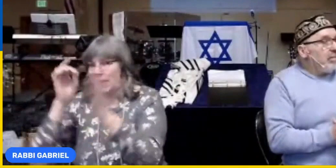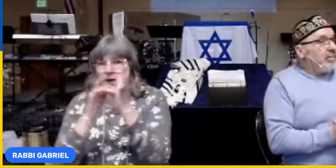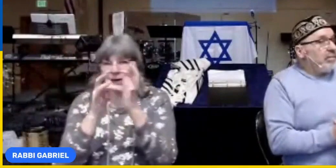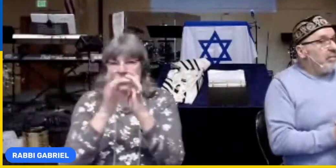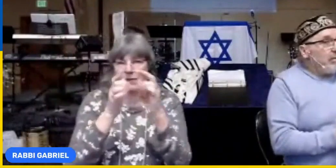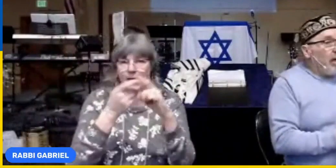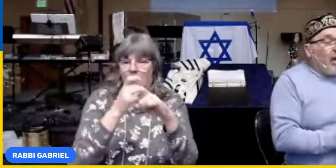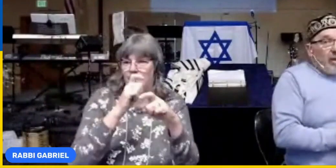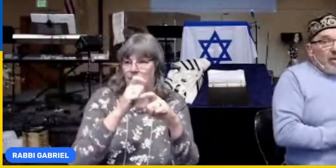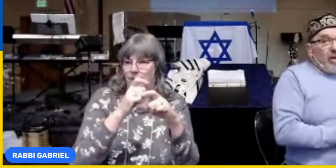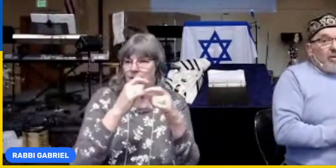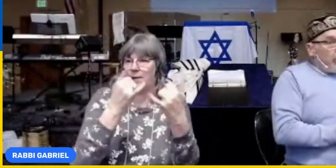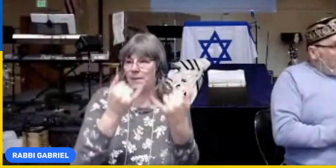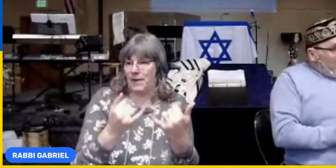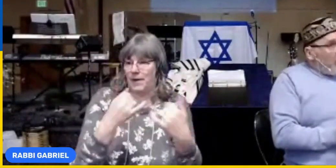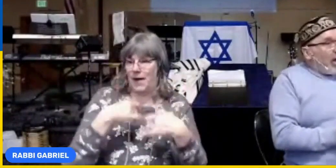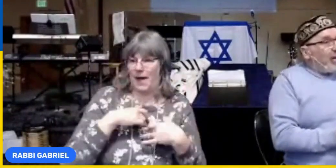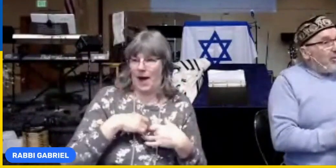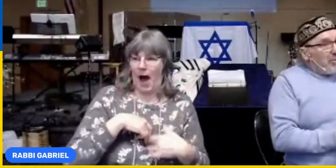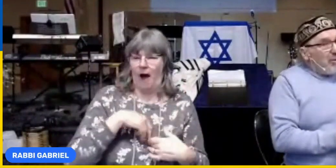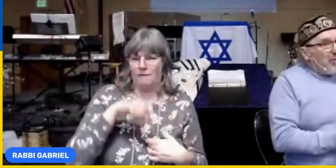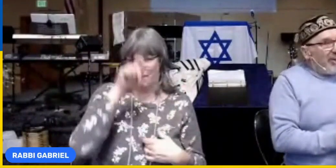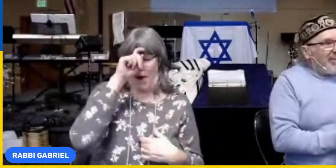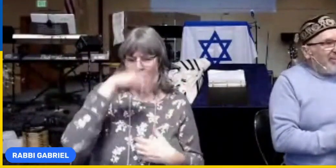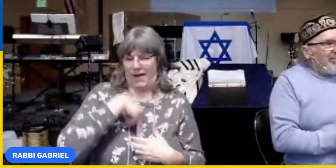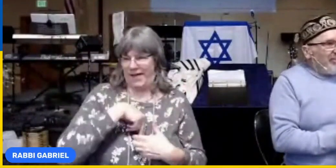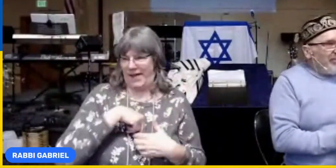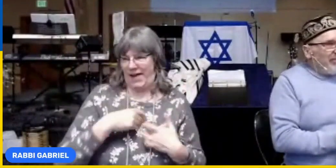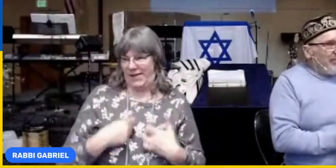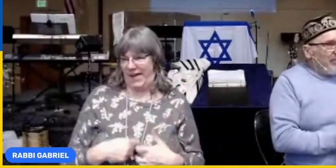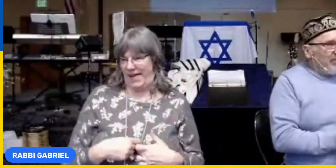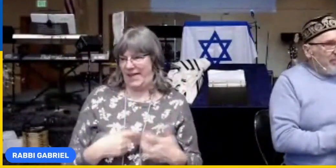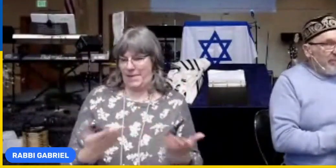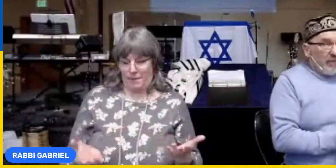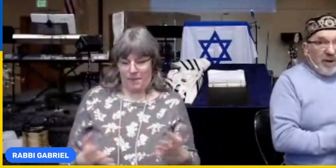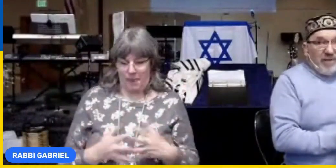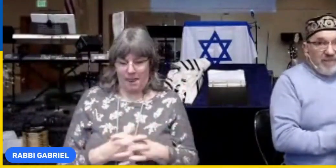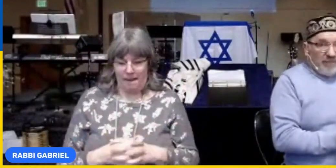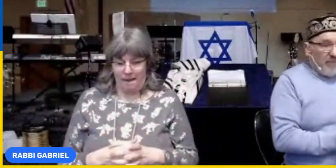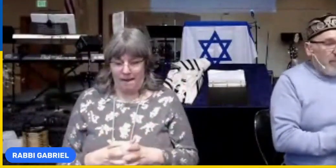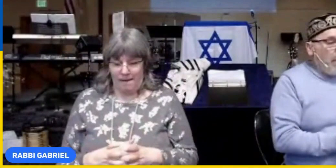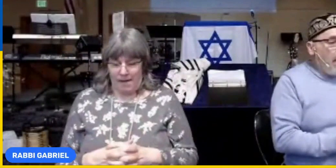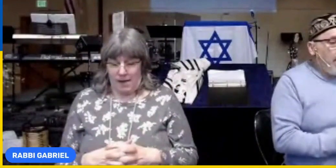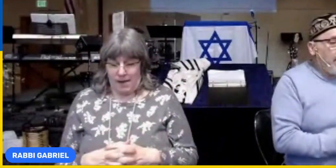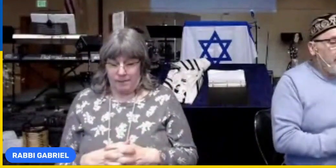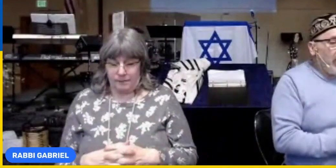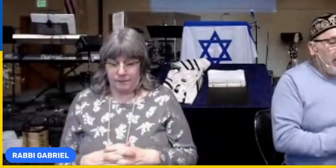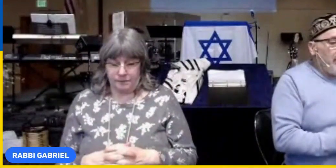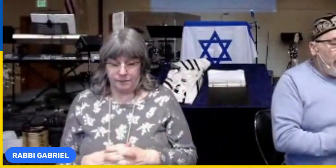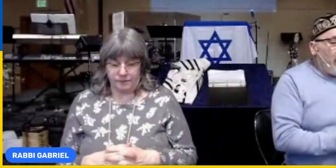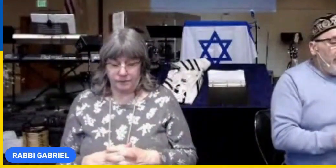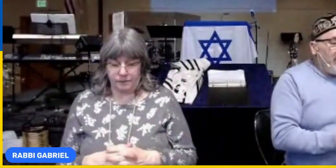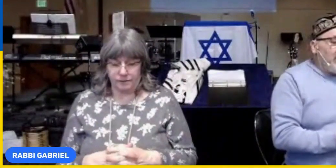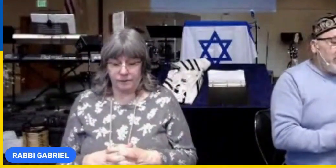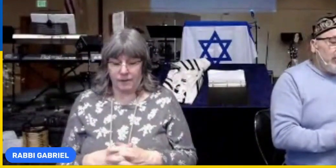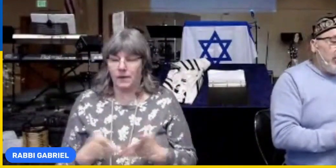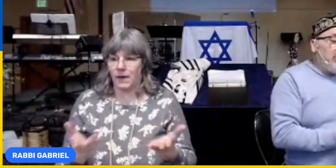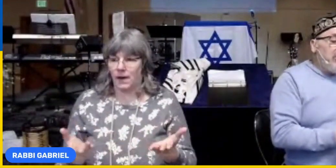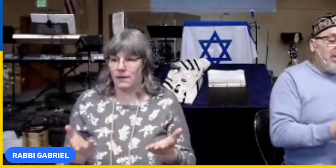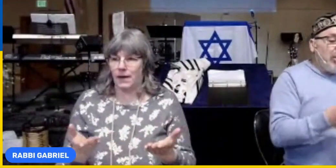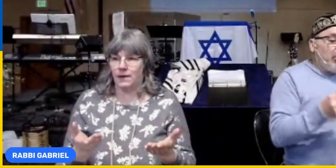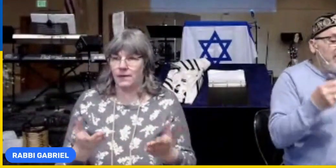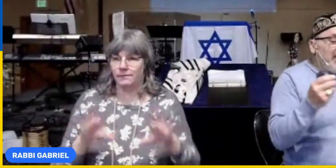Yeshua, the Redeemer, like unto Moshe. Right? Paul